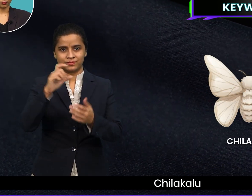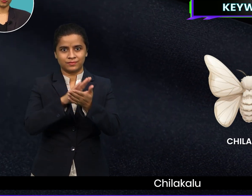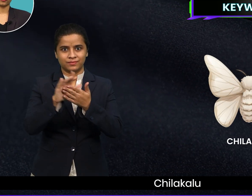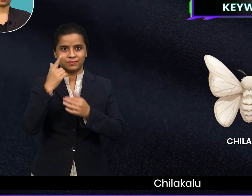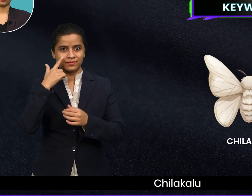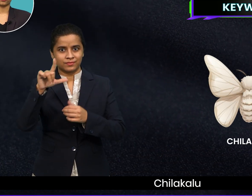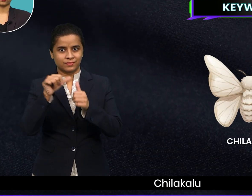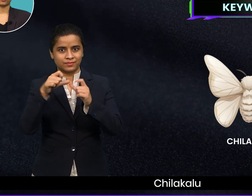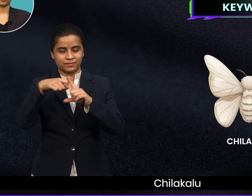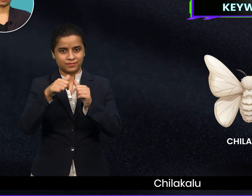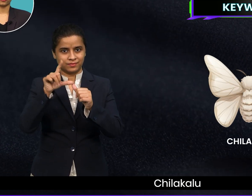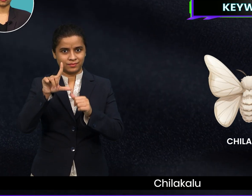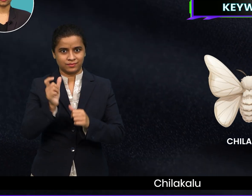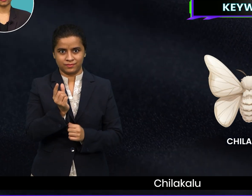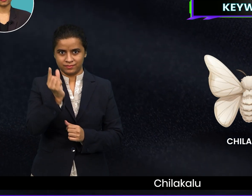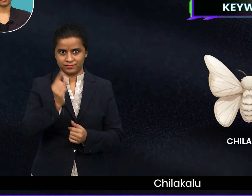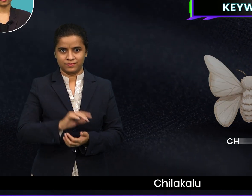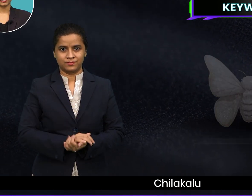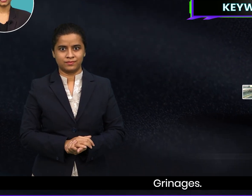chilkalu,